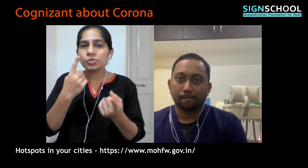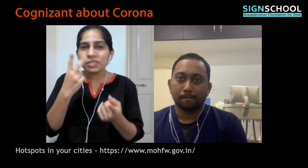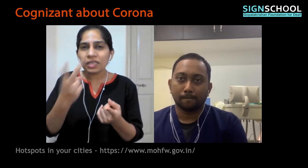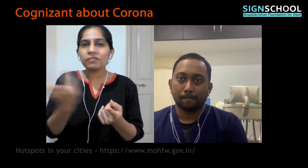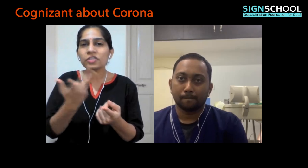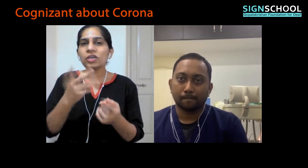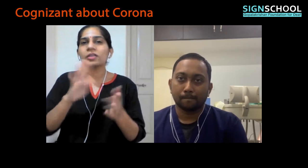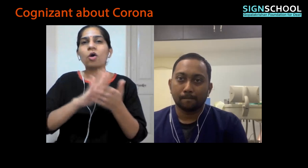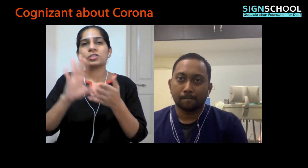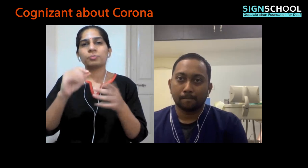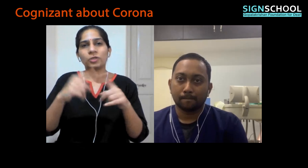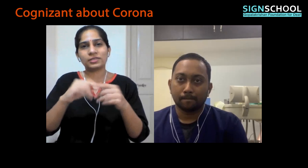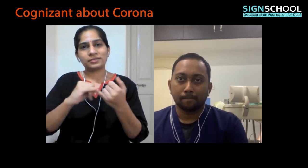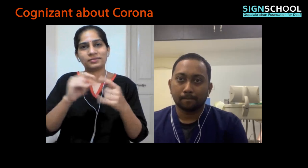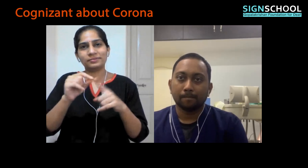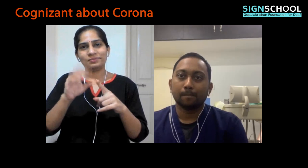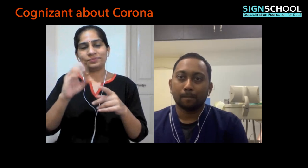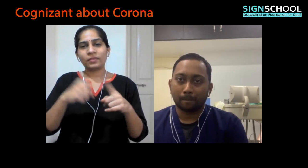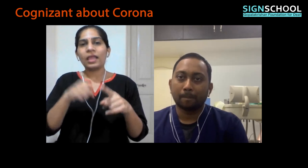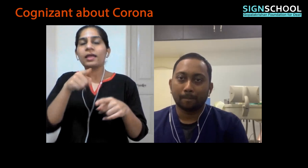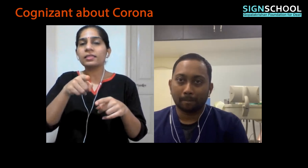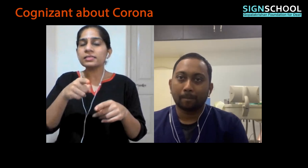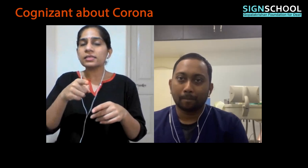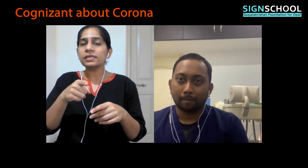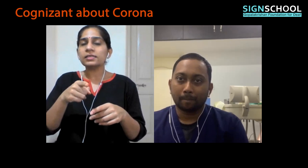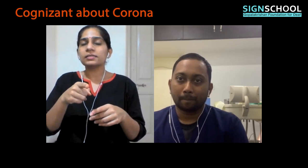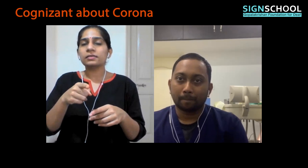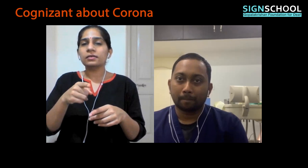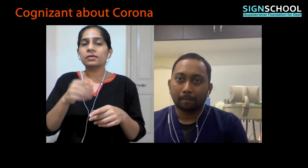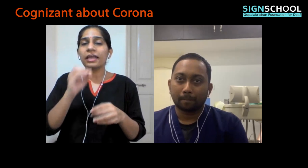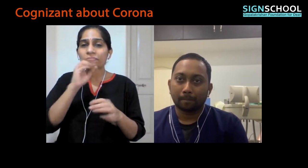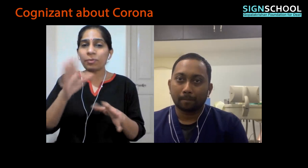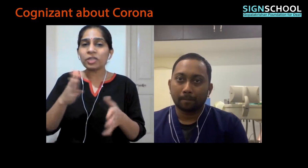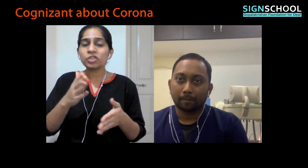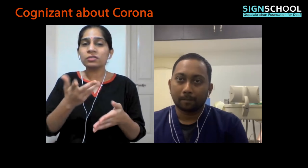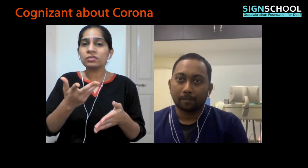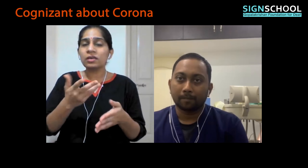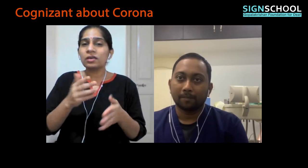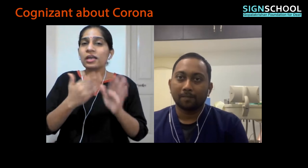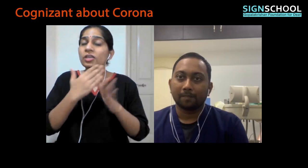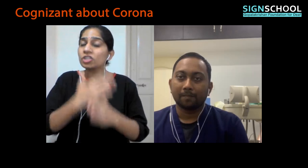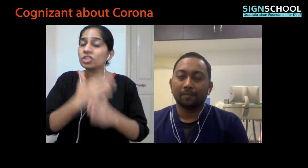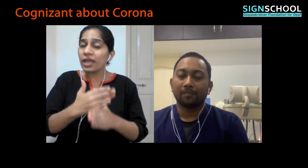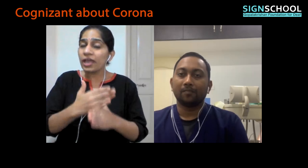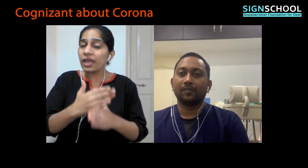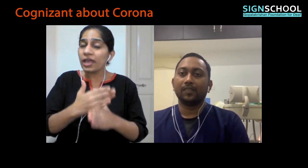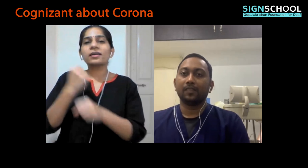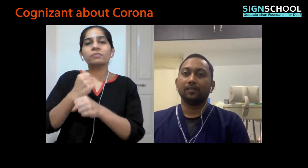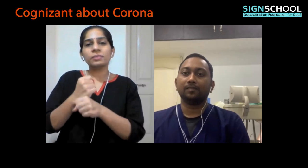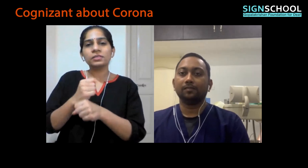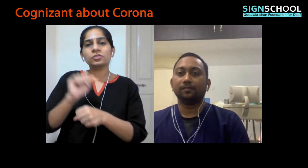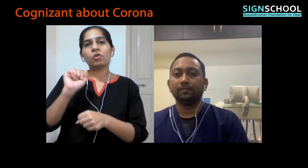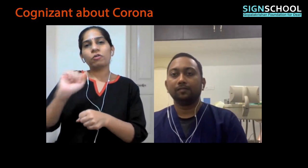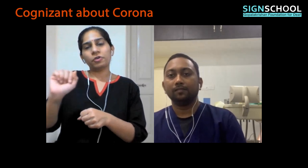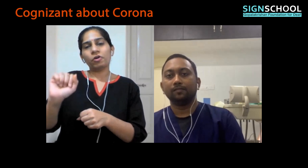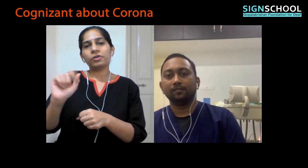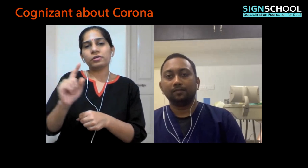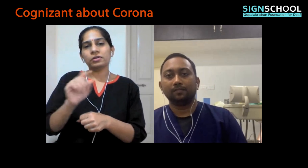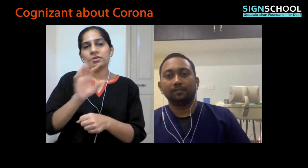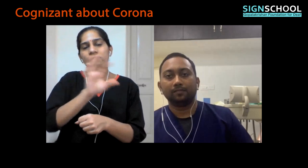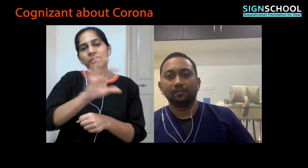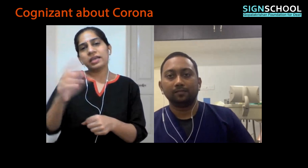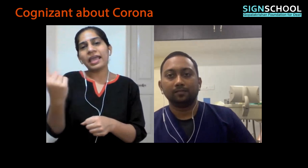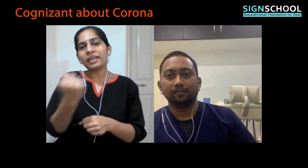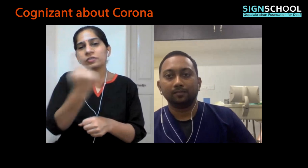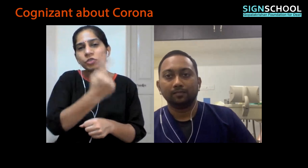areas to see which are the hotspots. This is information shared by the government of